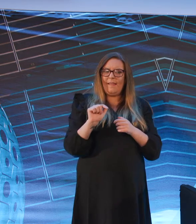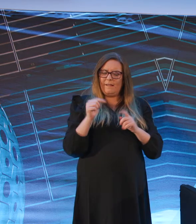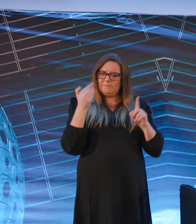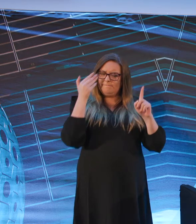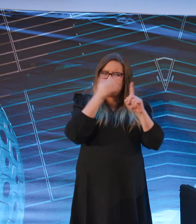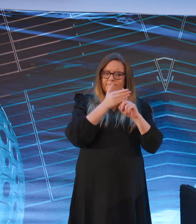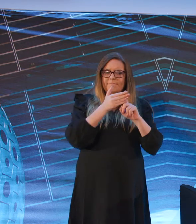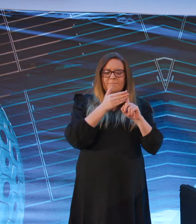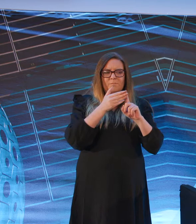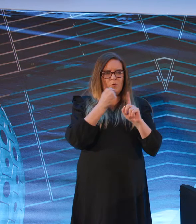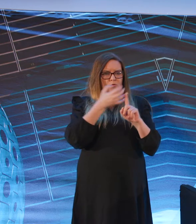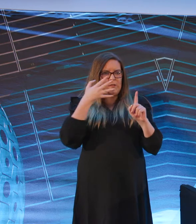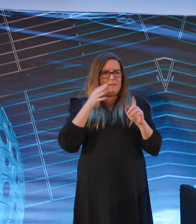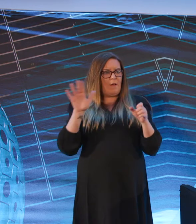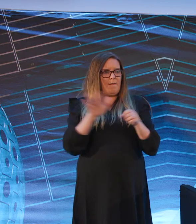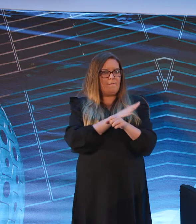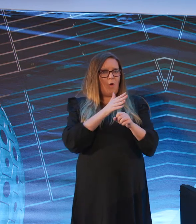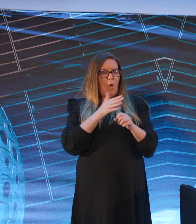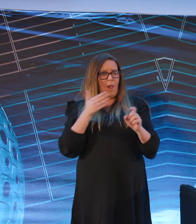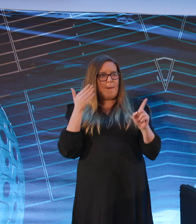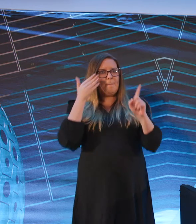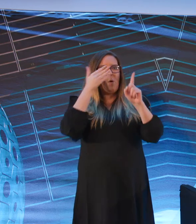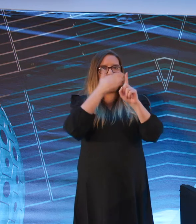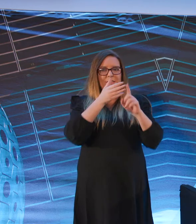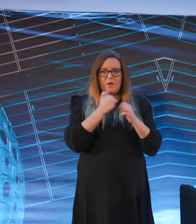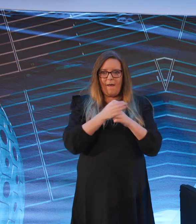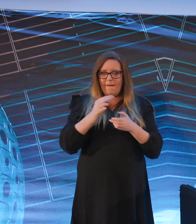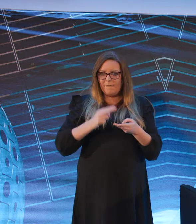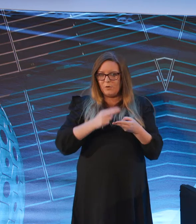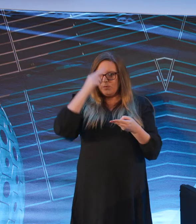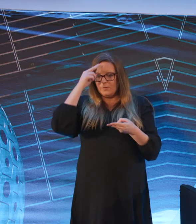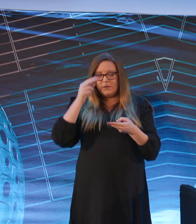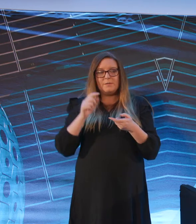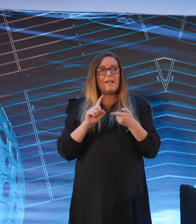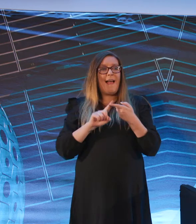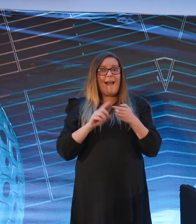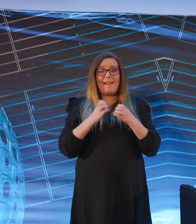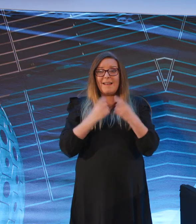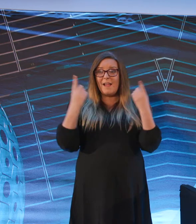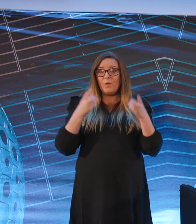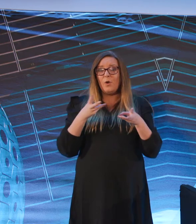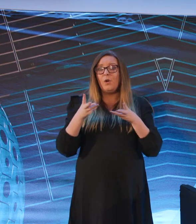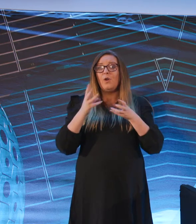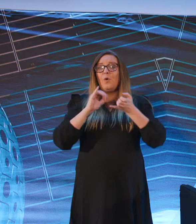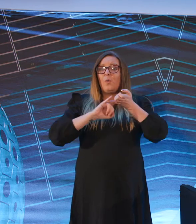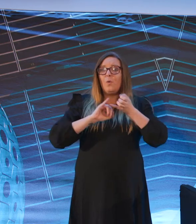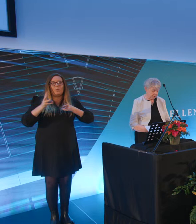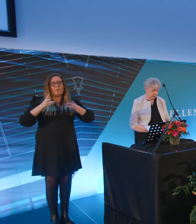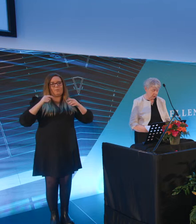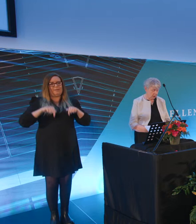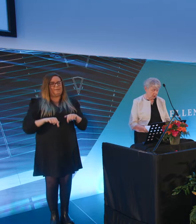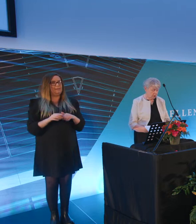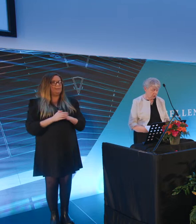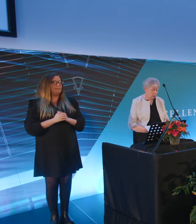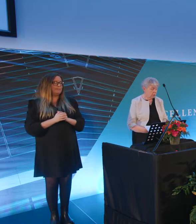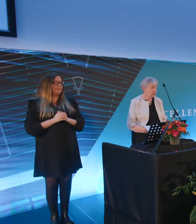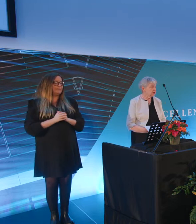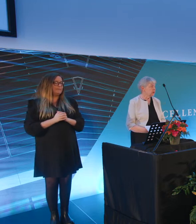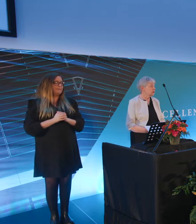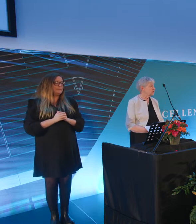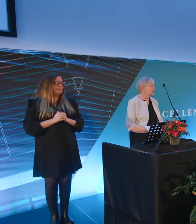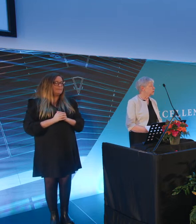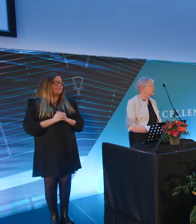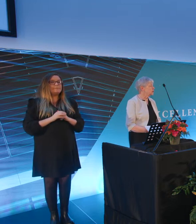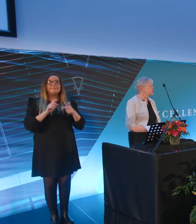the full potential of this institution and of all who work inside the university. So,